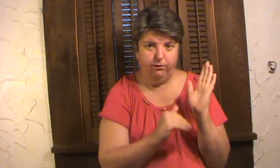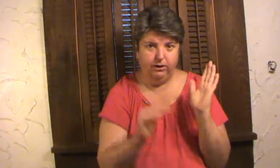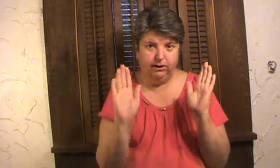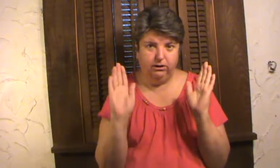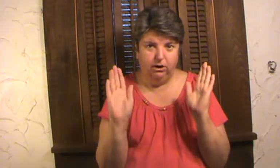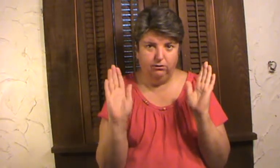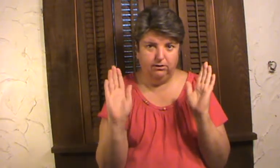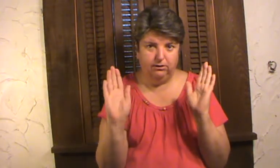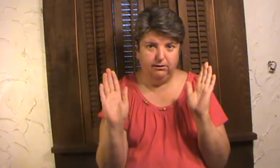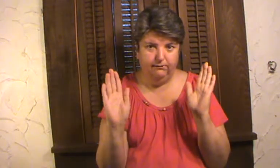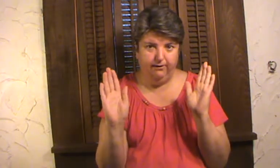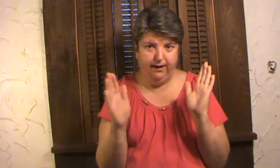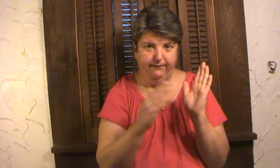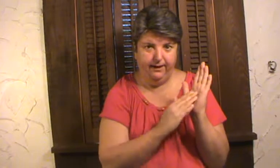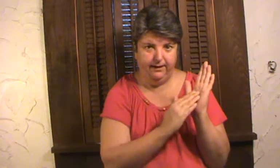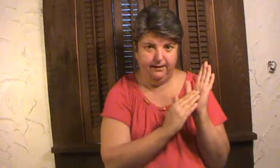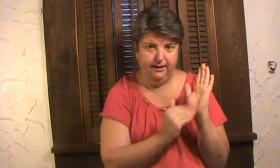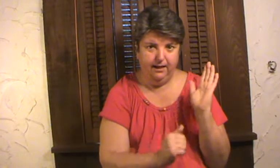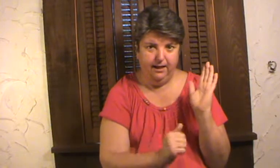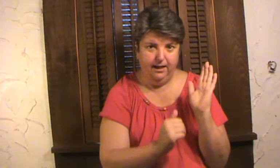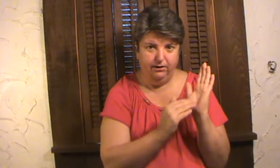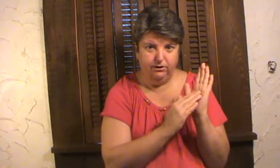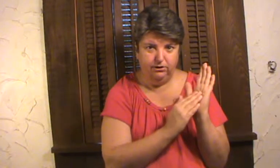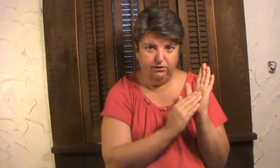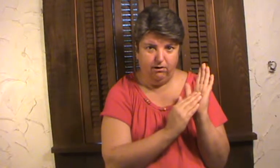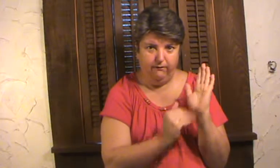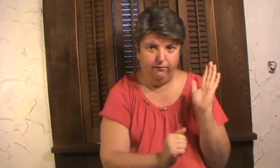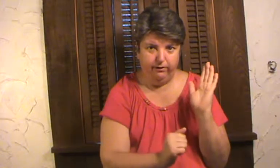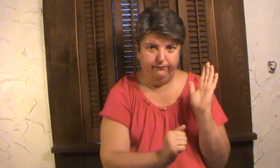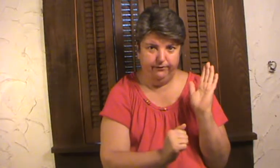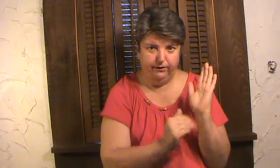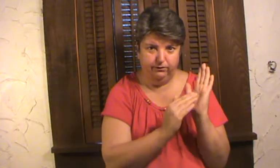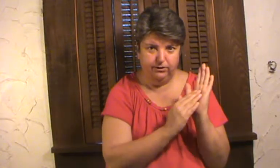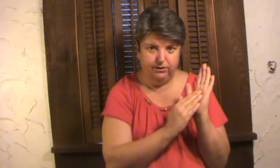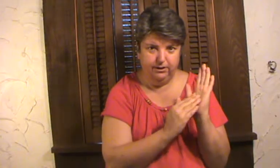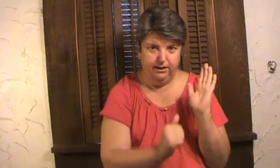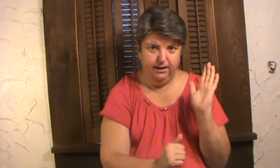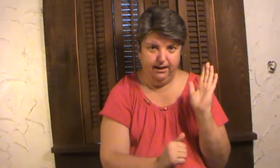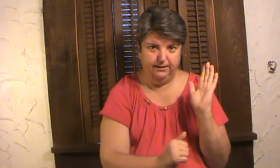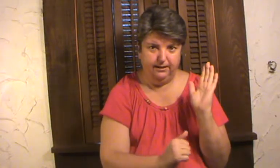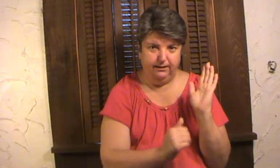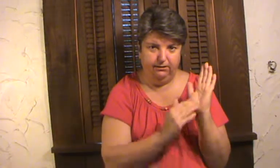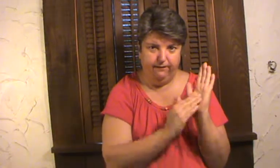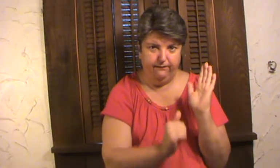a closed 5 hand, and you just use all 4 fingers and slide it off.